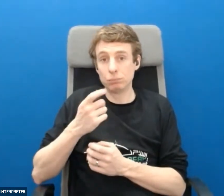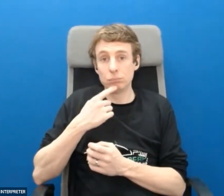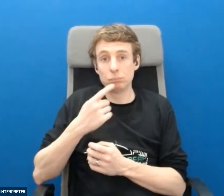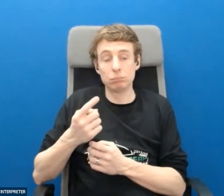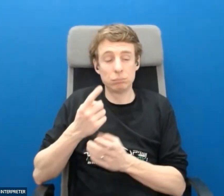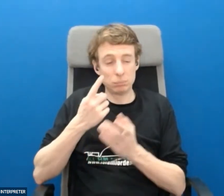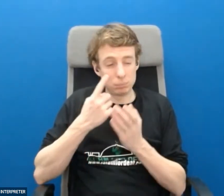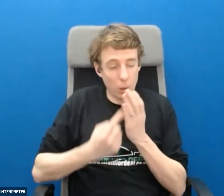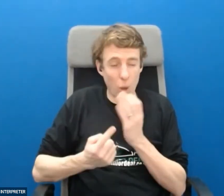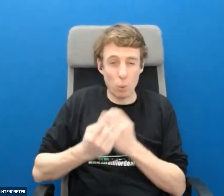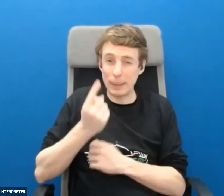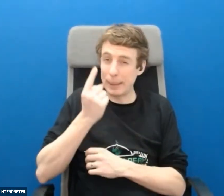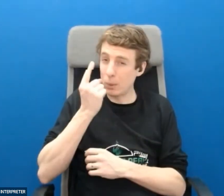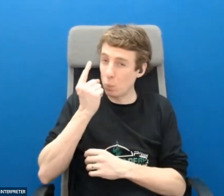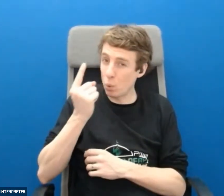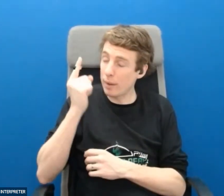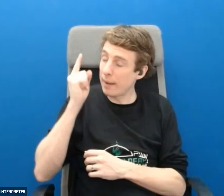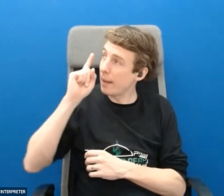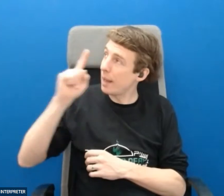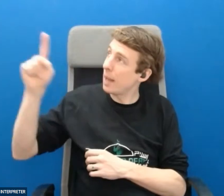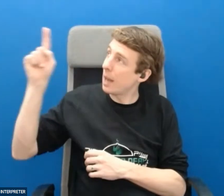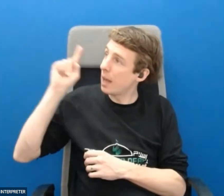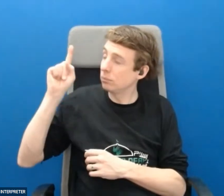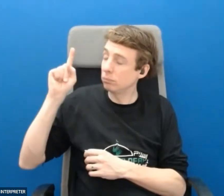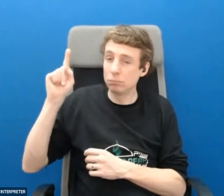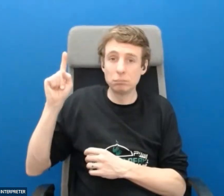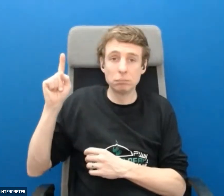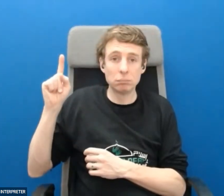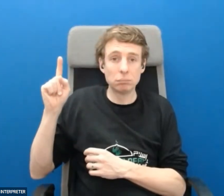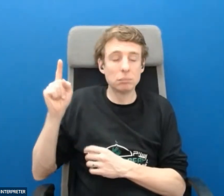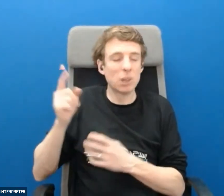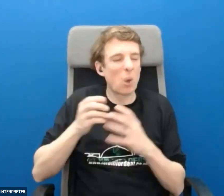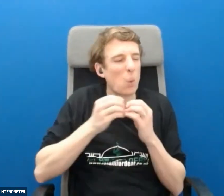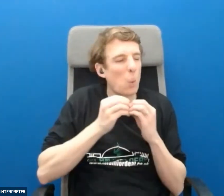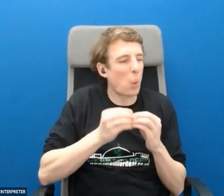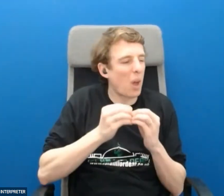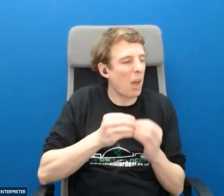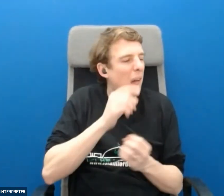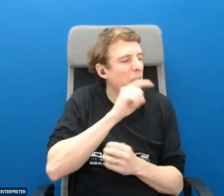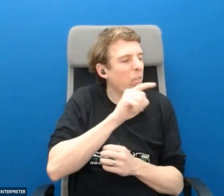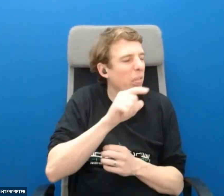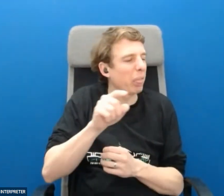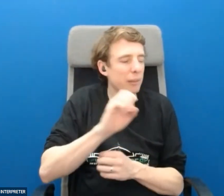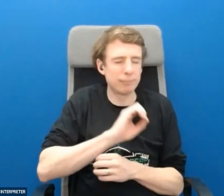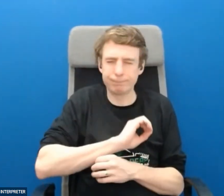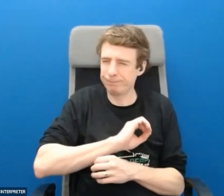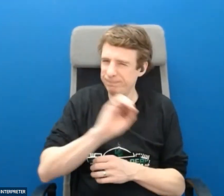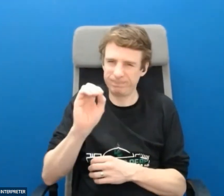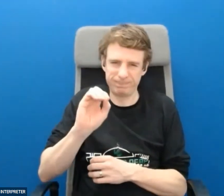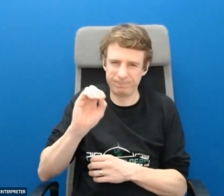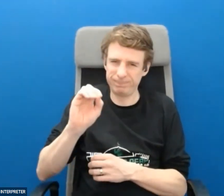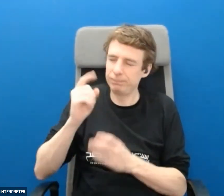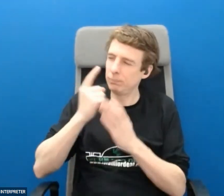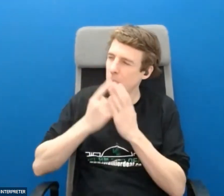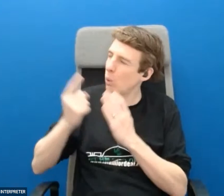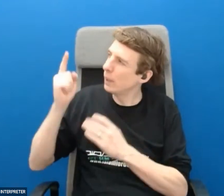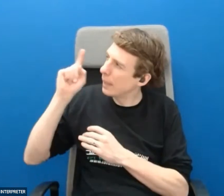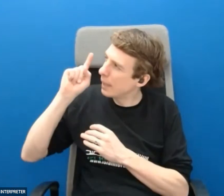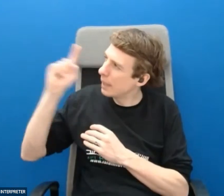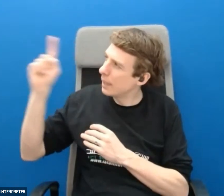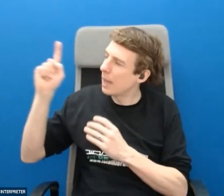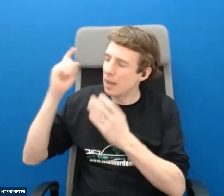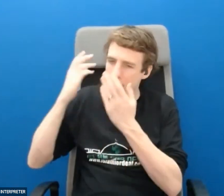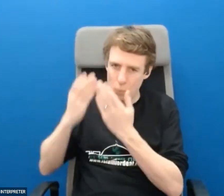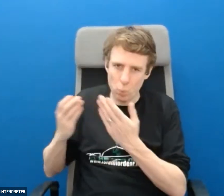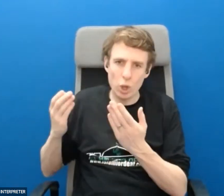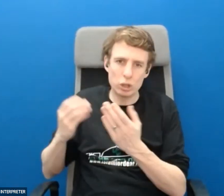worship, and that's from I suppose from the perspective of Allah, and then